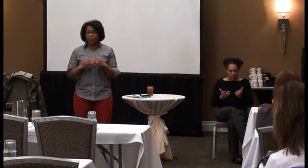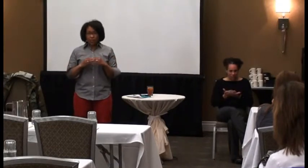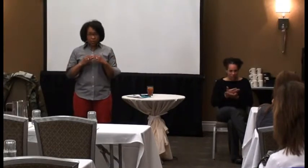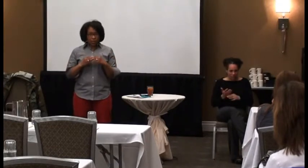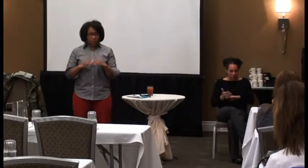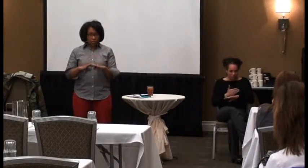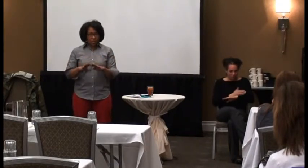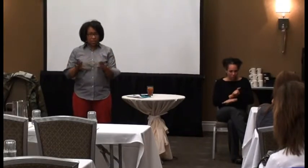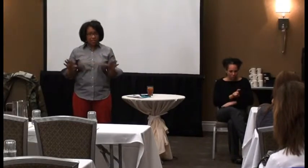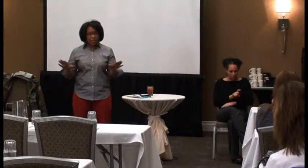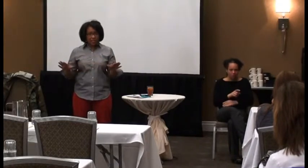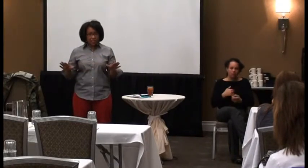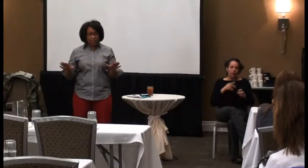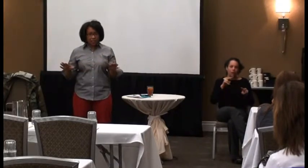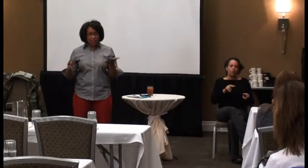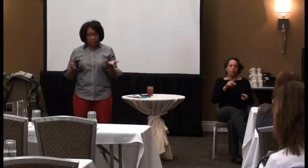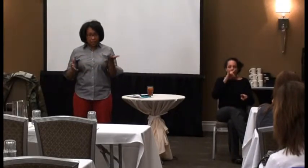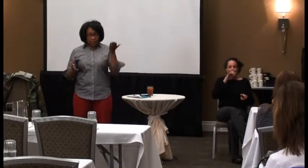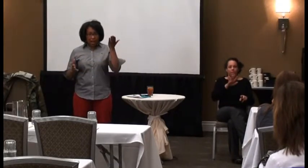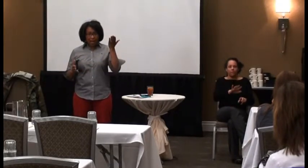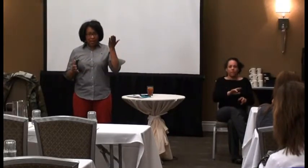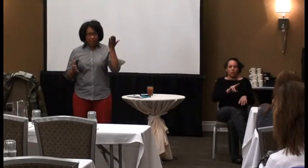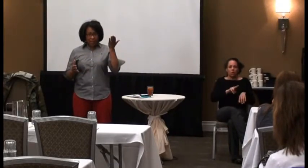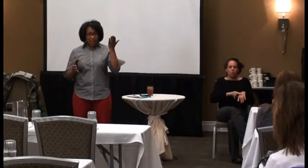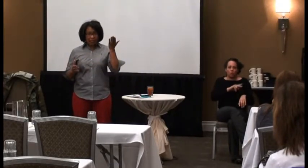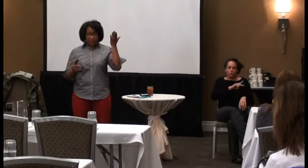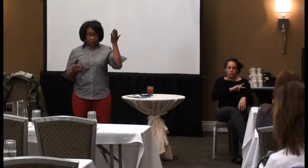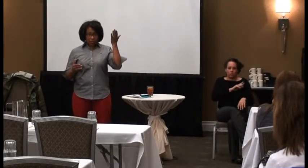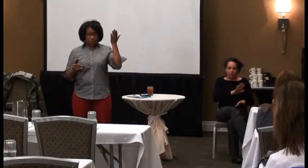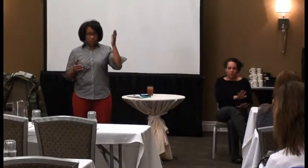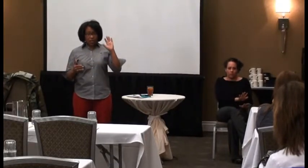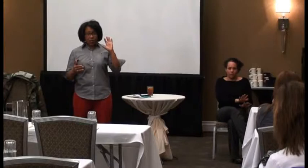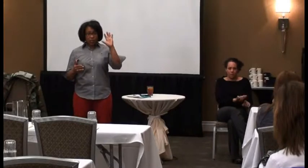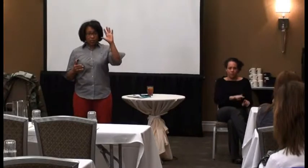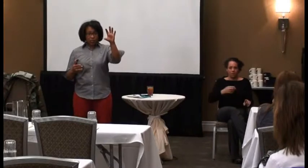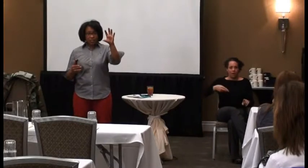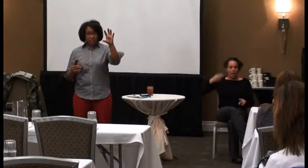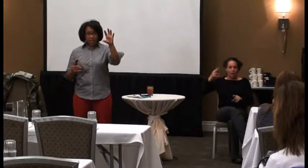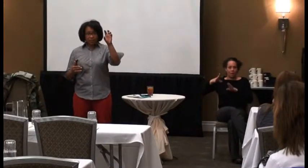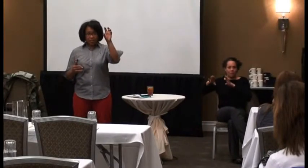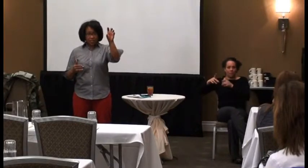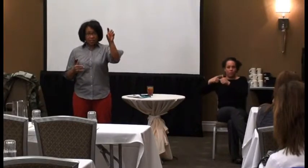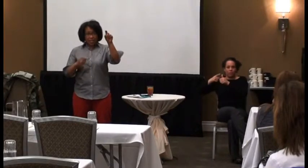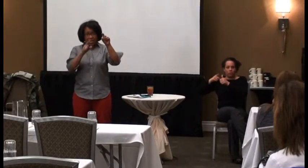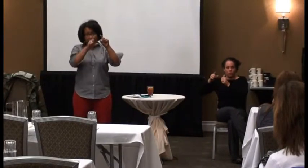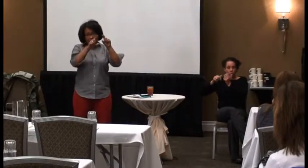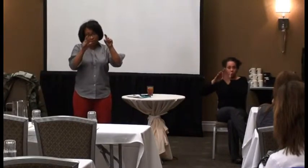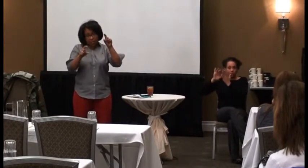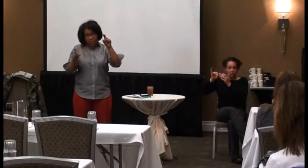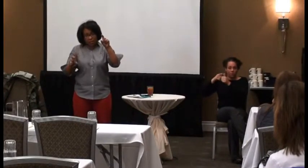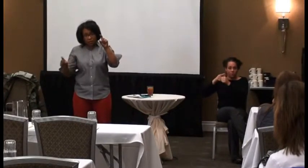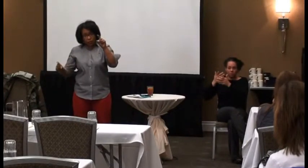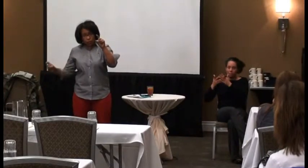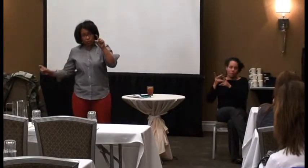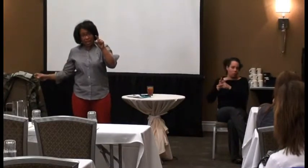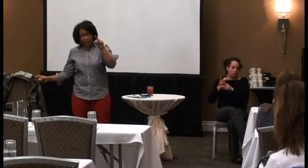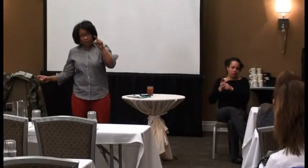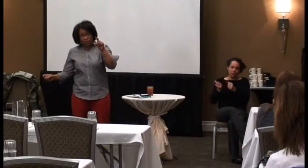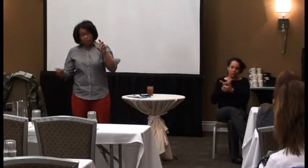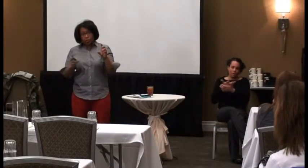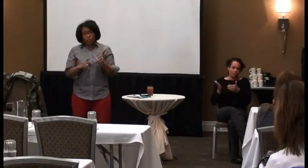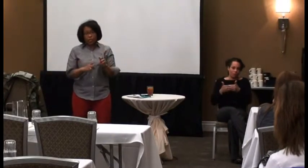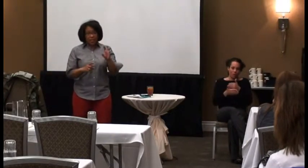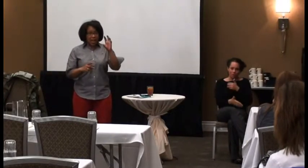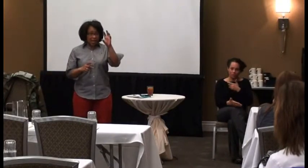And I always try to look at what the kid's baseline is, the high-end behavior first. Can we address that? Because that may take care of everything else that filters